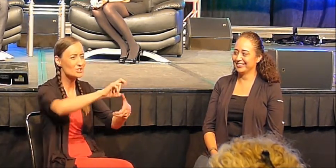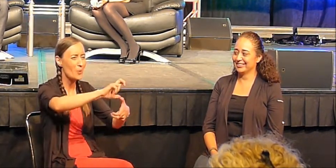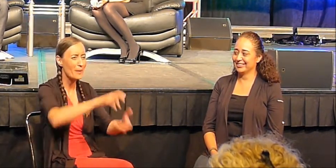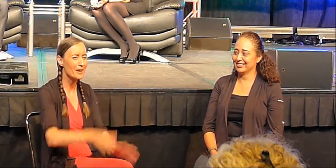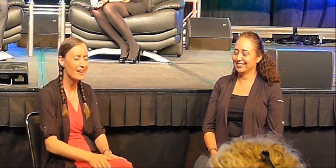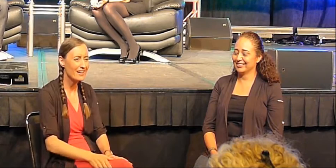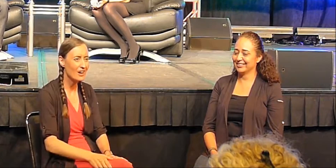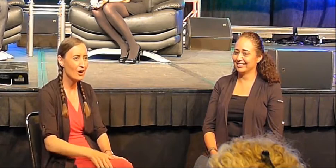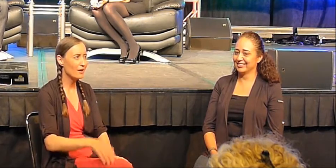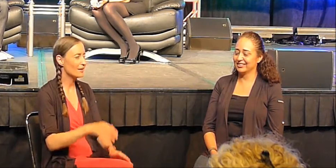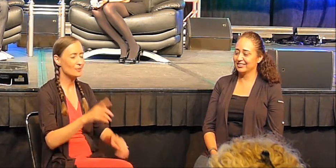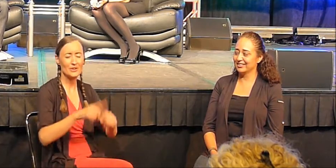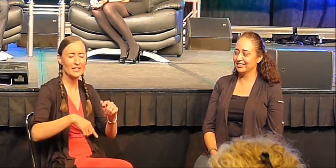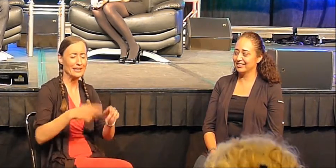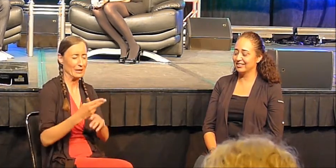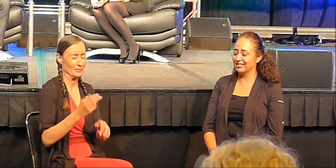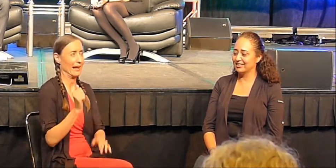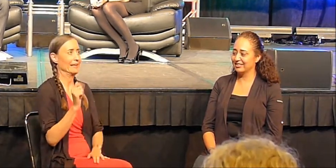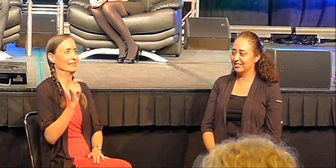Or an all-terrain vehicle.